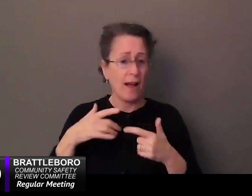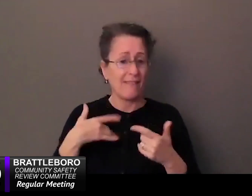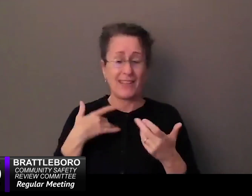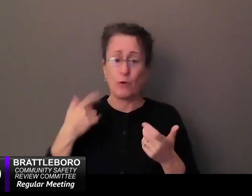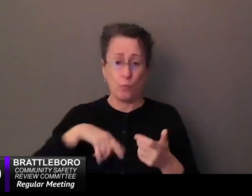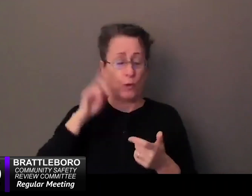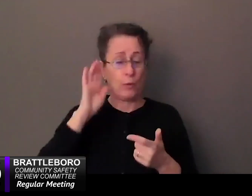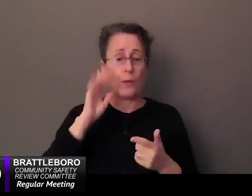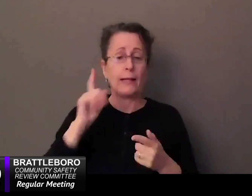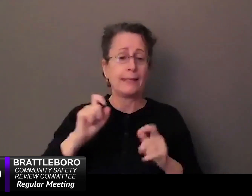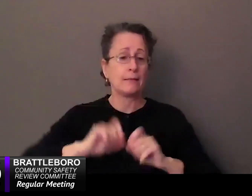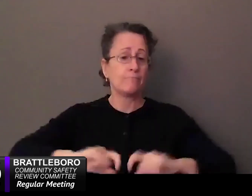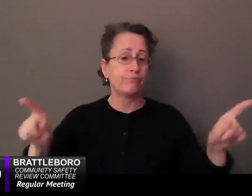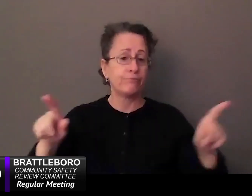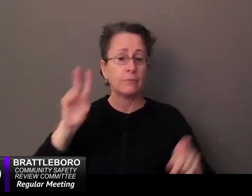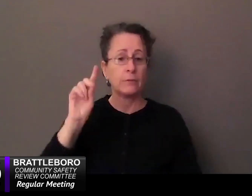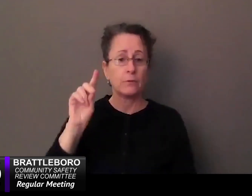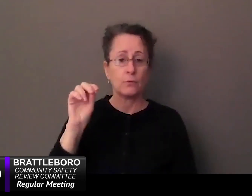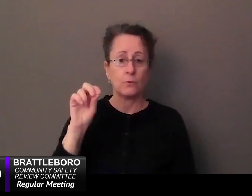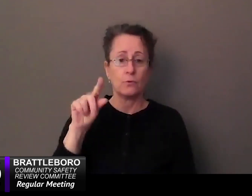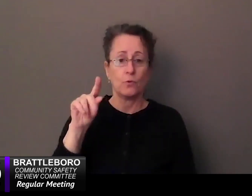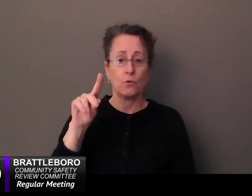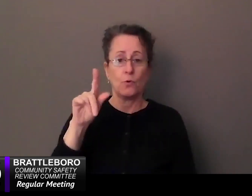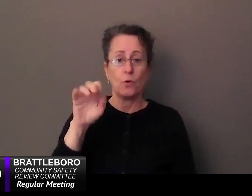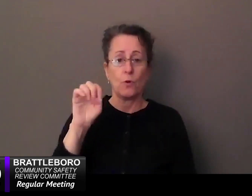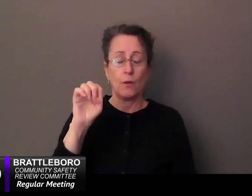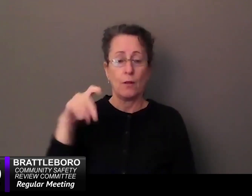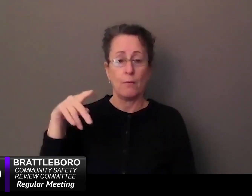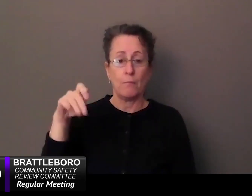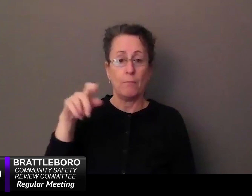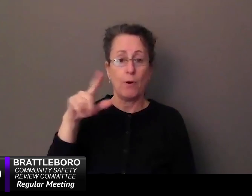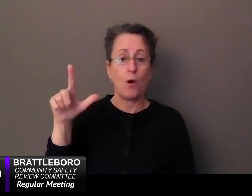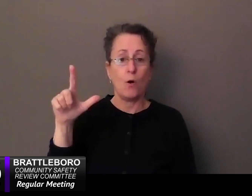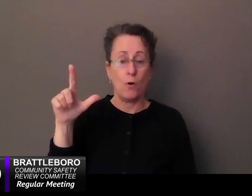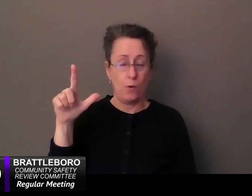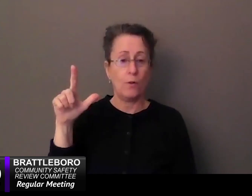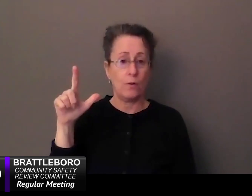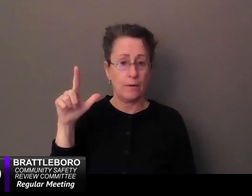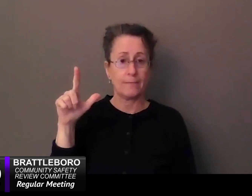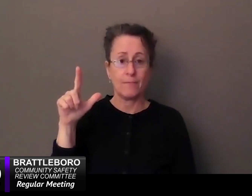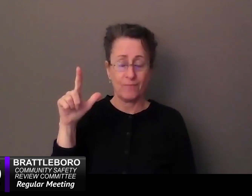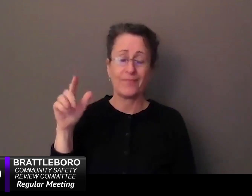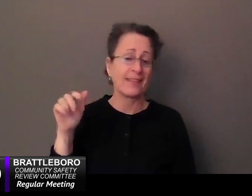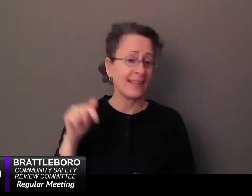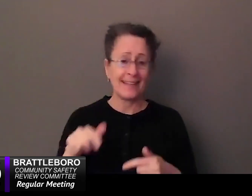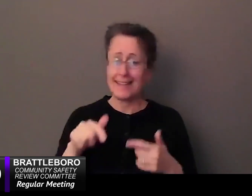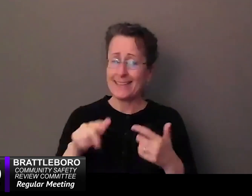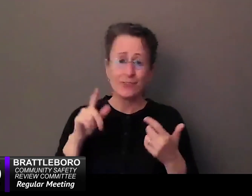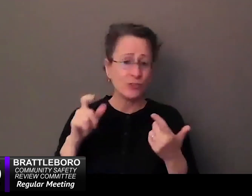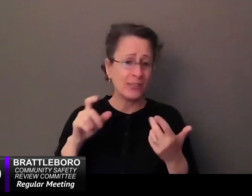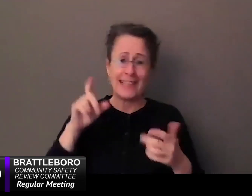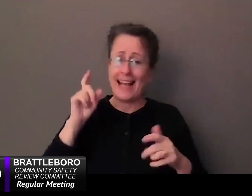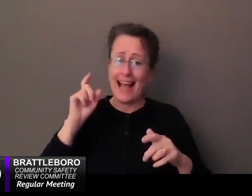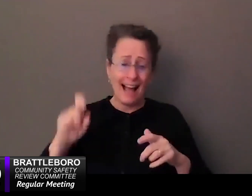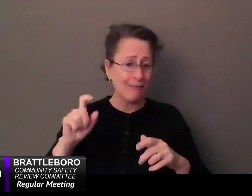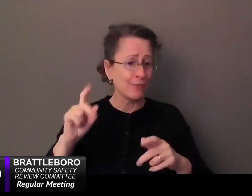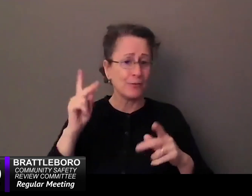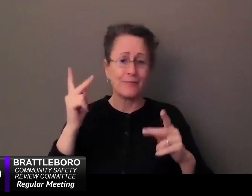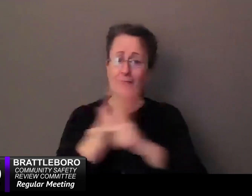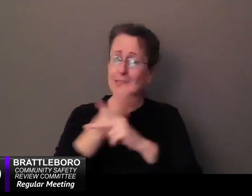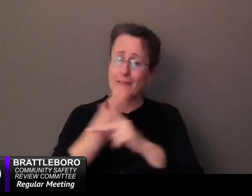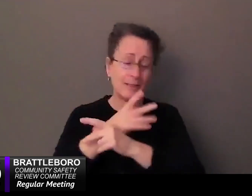and strictly handle this a very administrative issue via